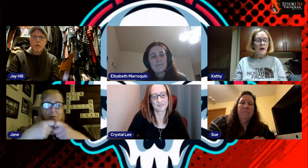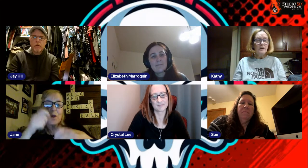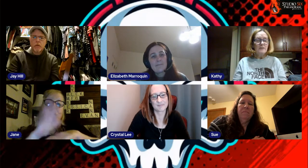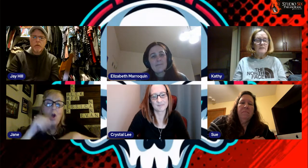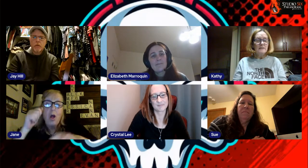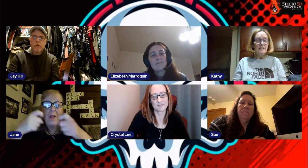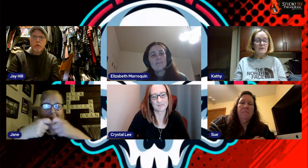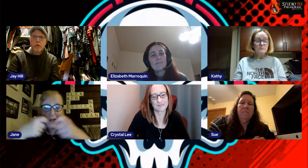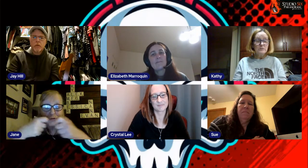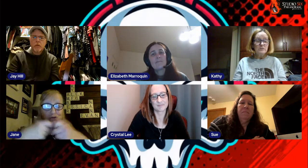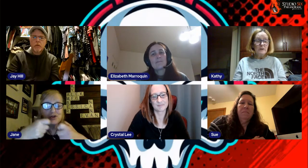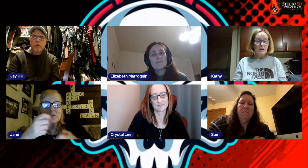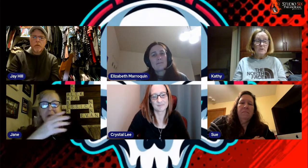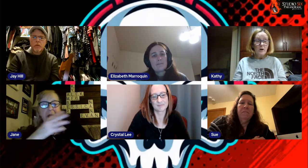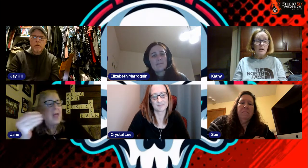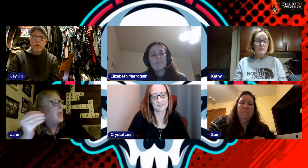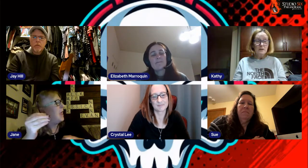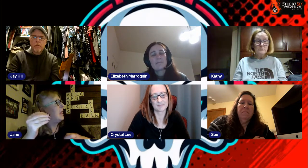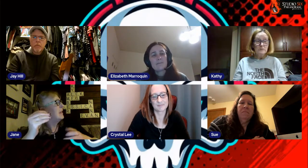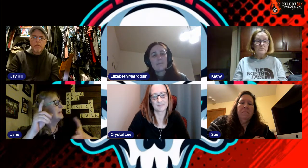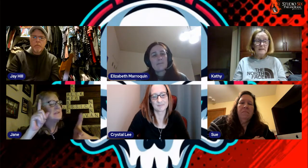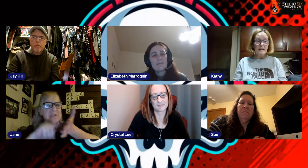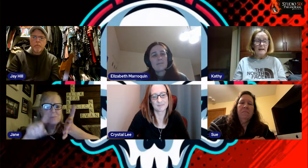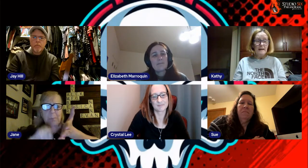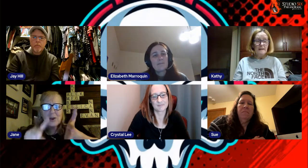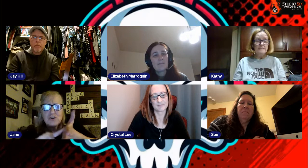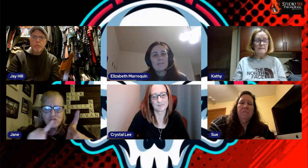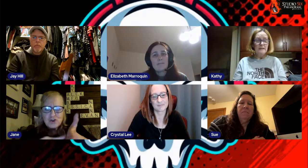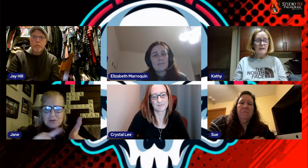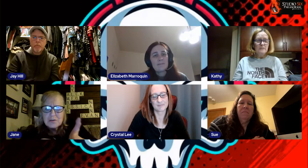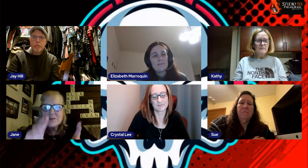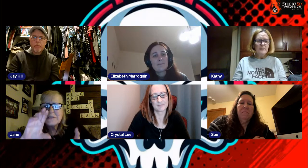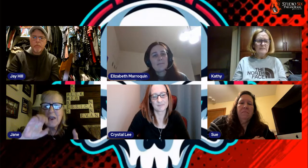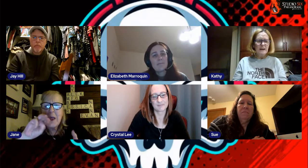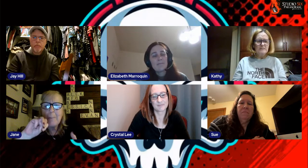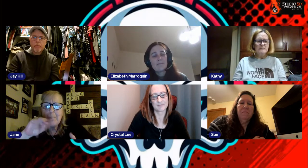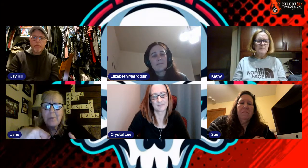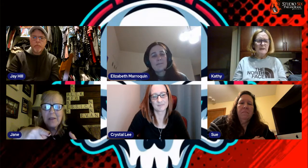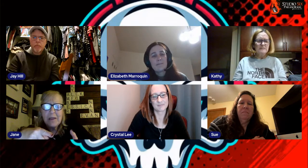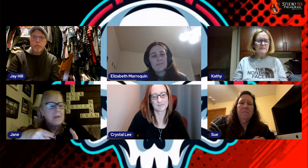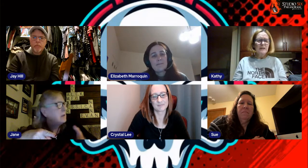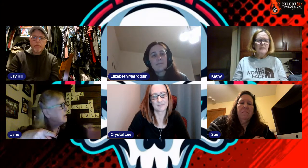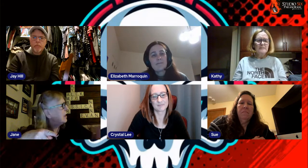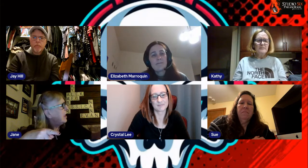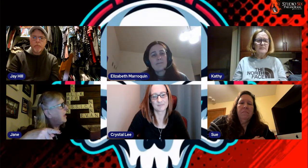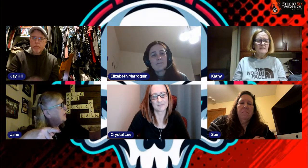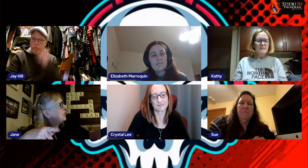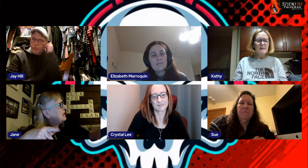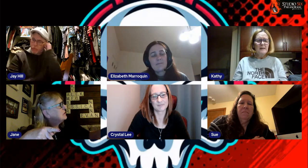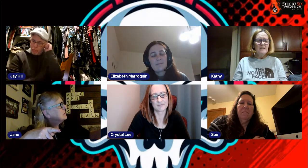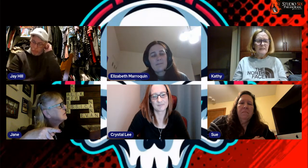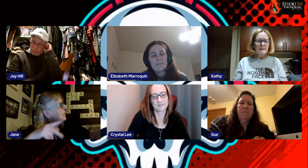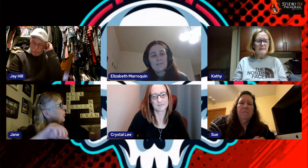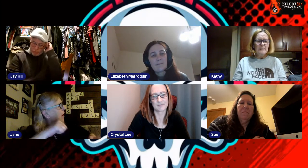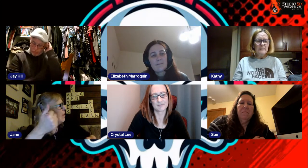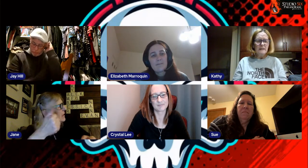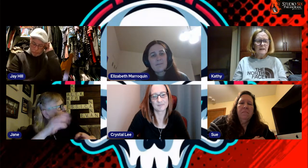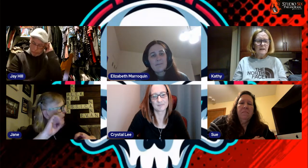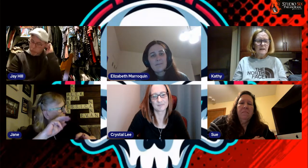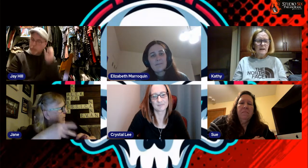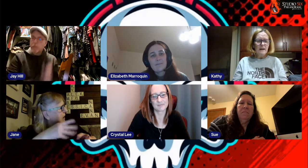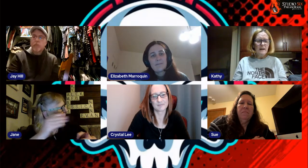When I hired an electrician to call an electrician and to investigate and inspect the different